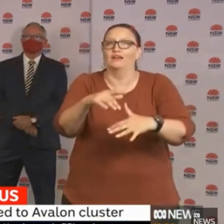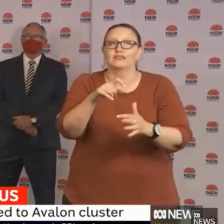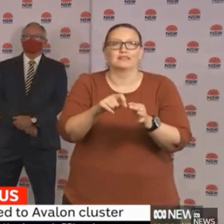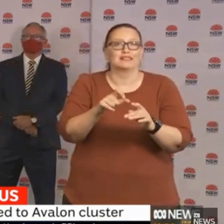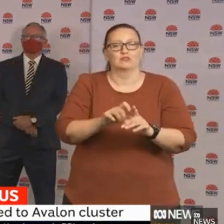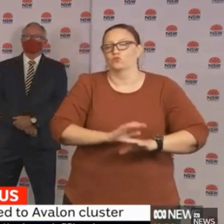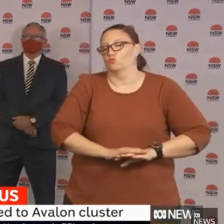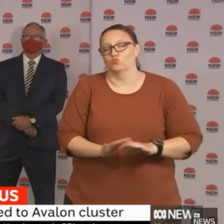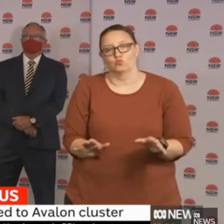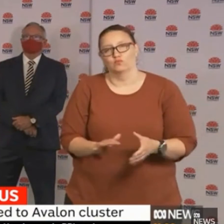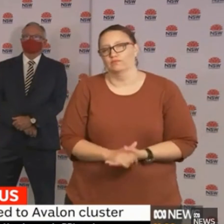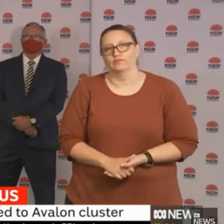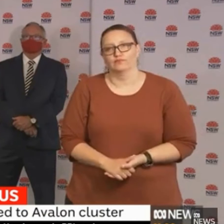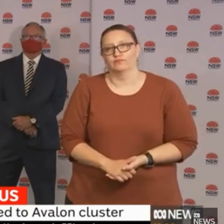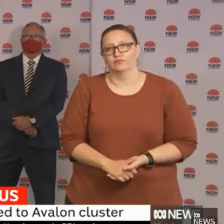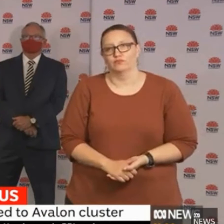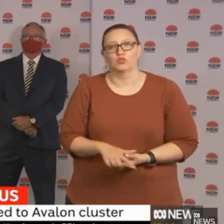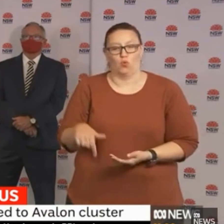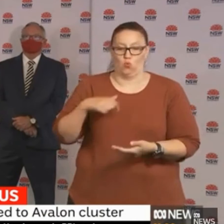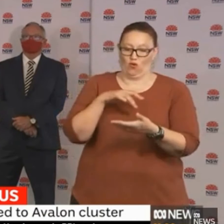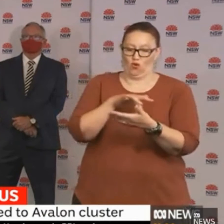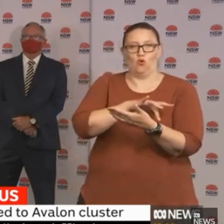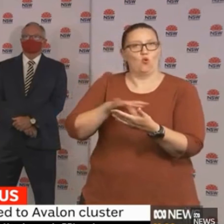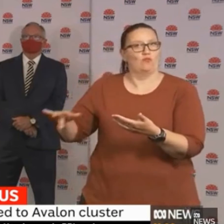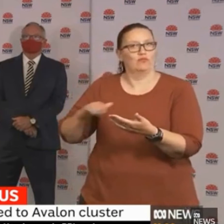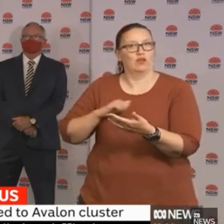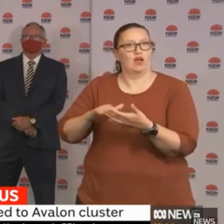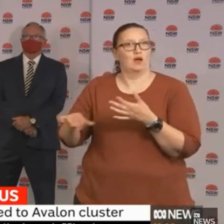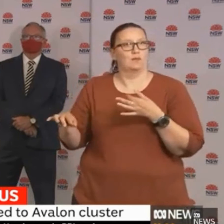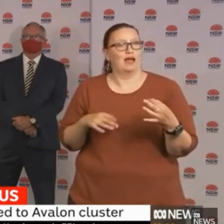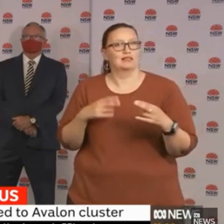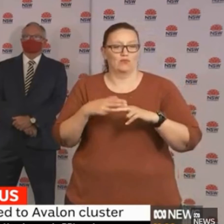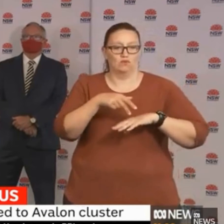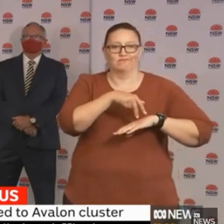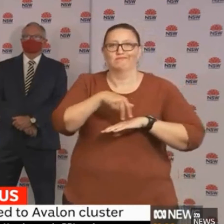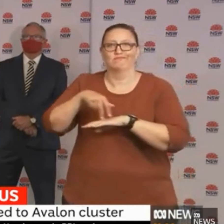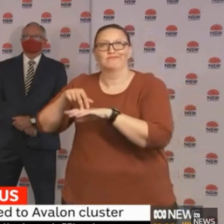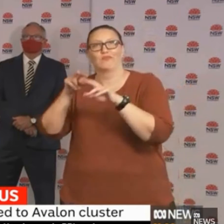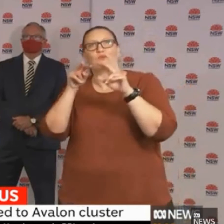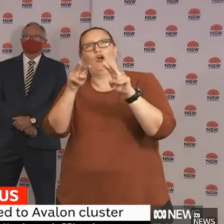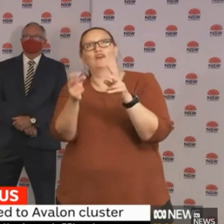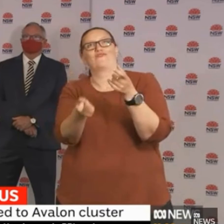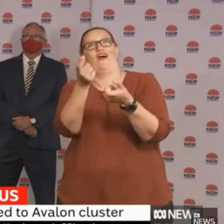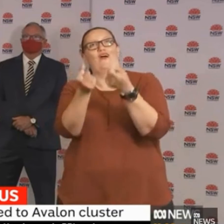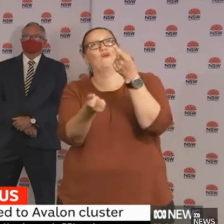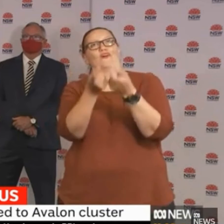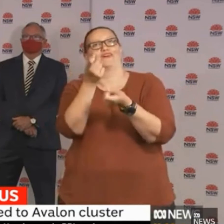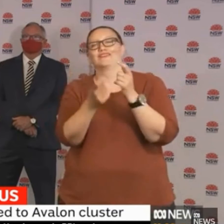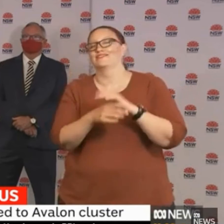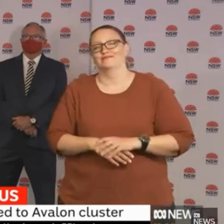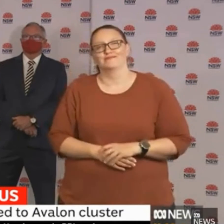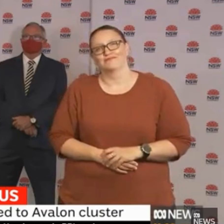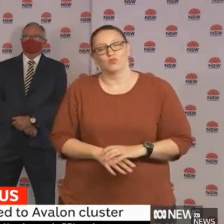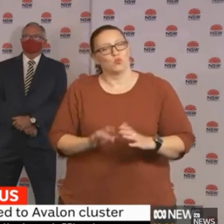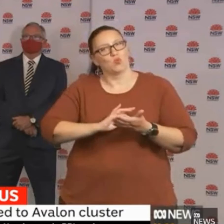CBD, given what's happening, which is why we've abandoned our plans in terms of any foreshore viewing of the fireworks from the Sydney CBD, so